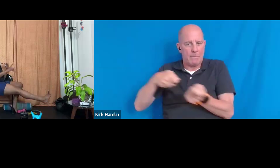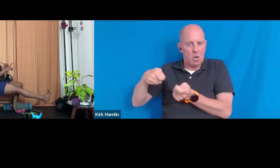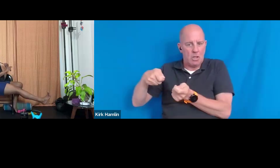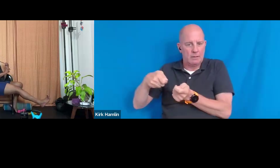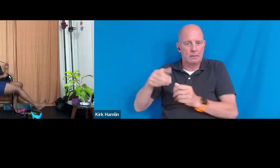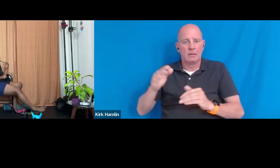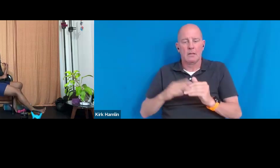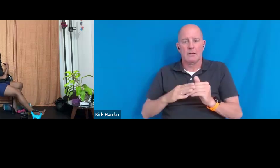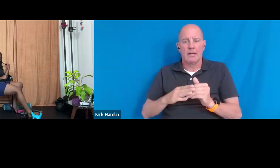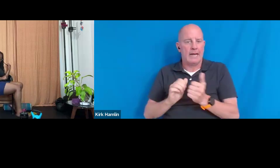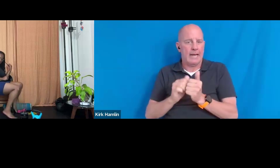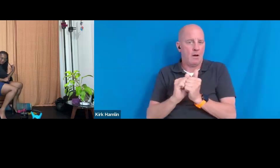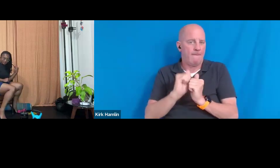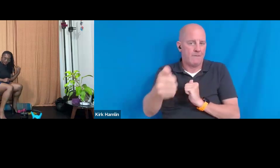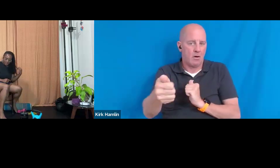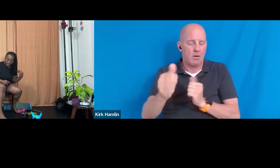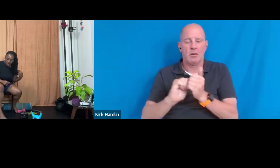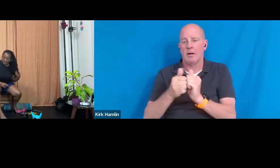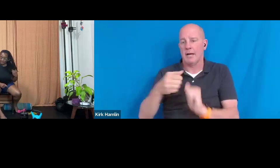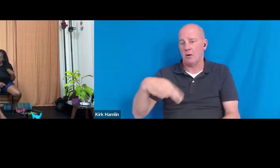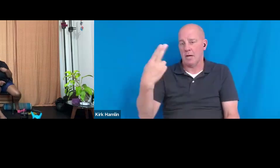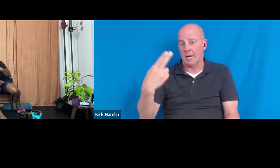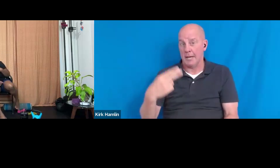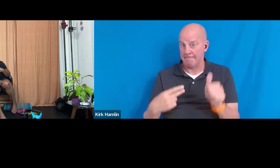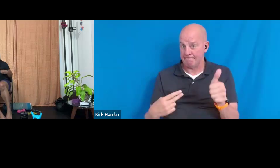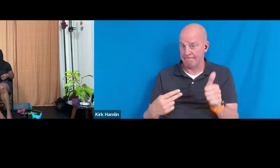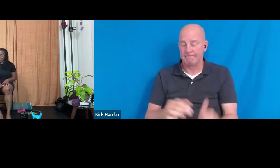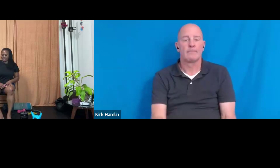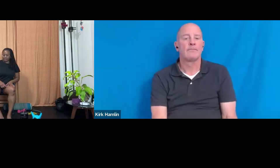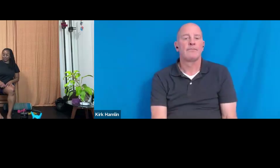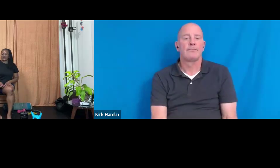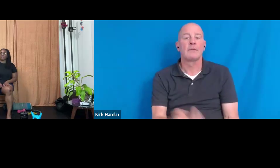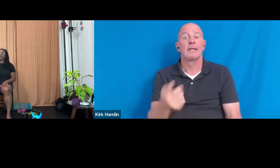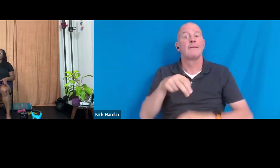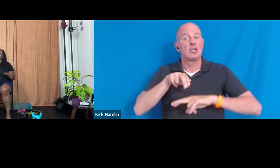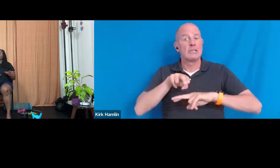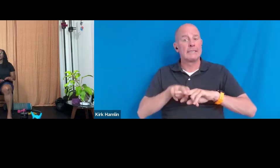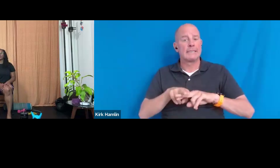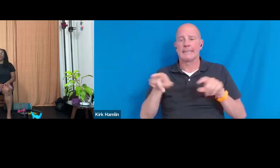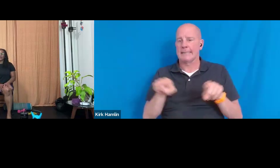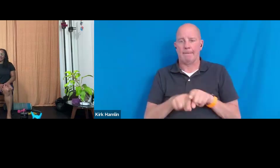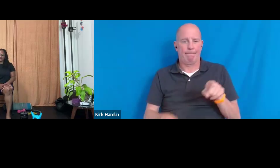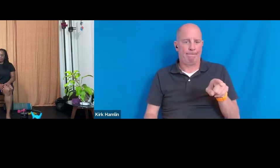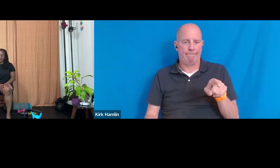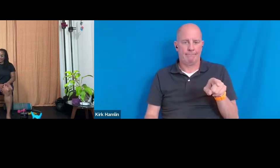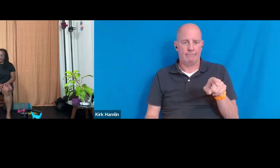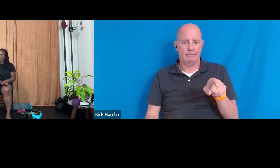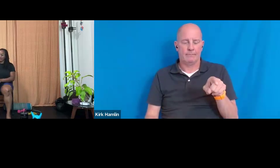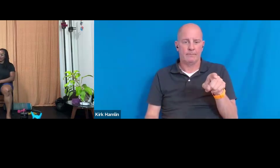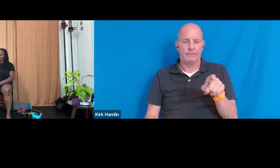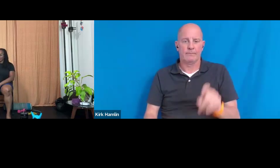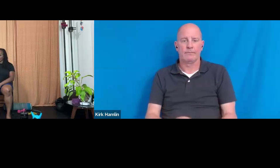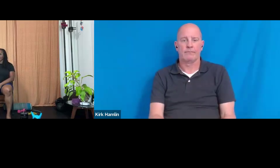than the distance that you get, okay? If you are seated, the same thing will apply. You'll have one leg